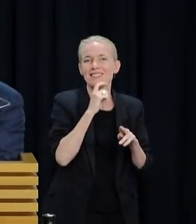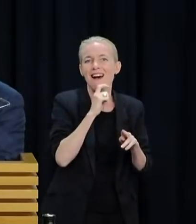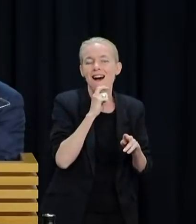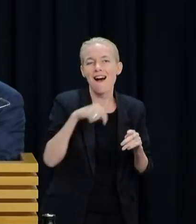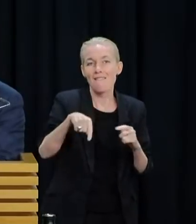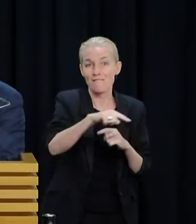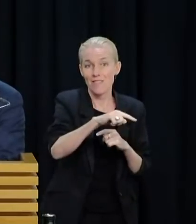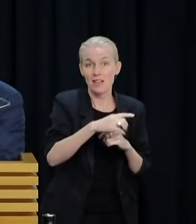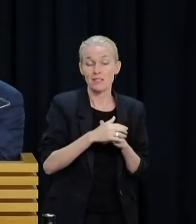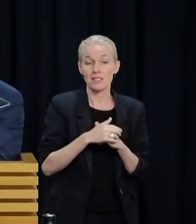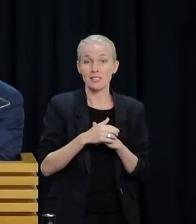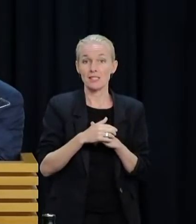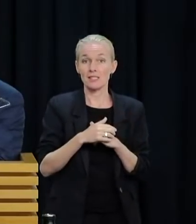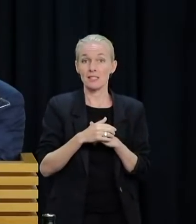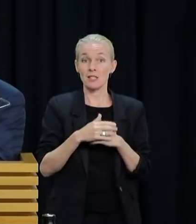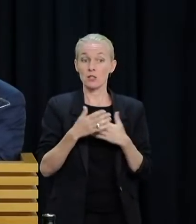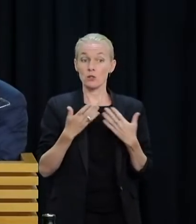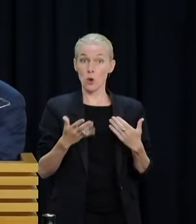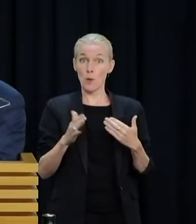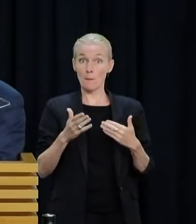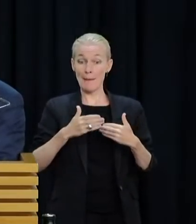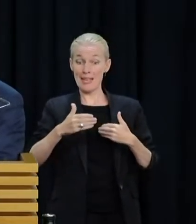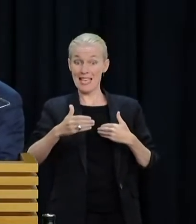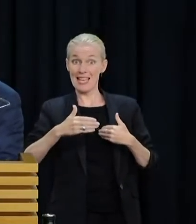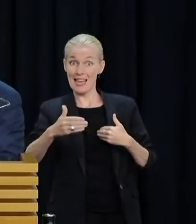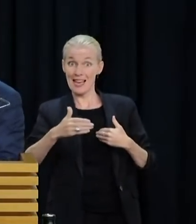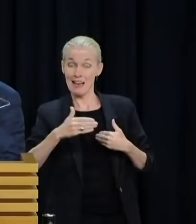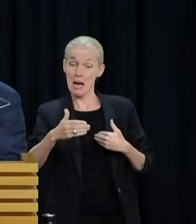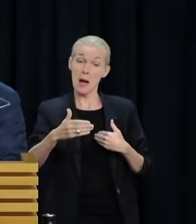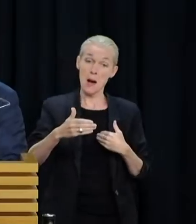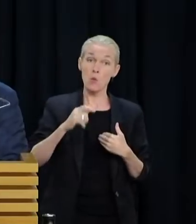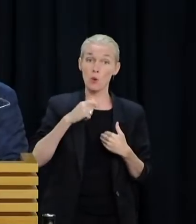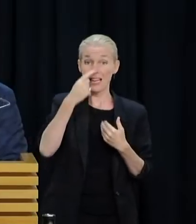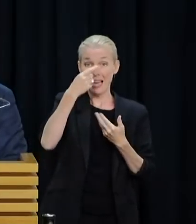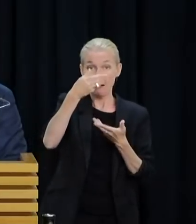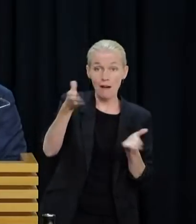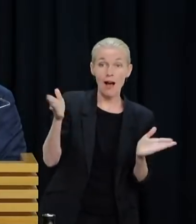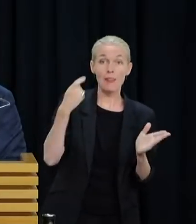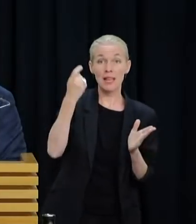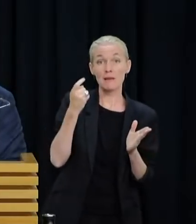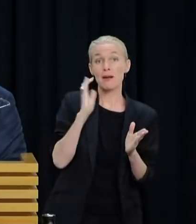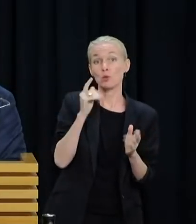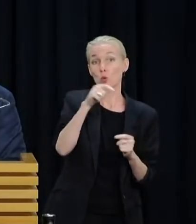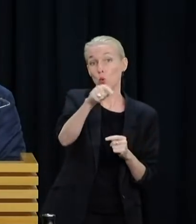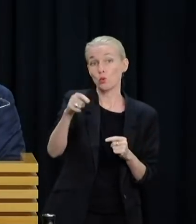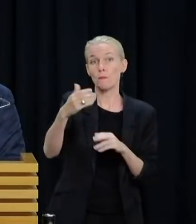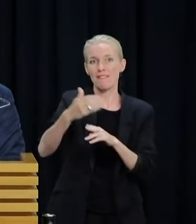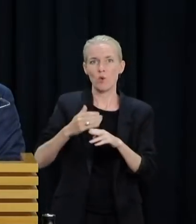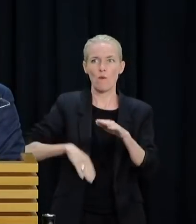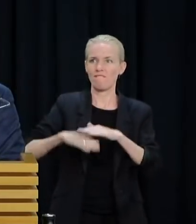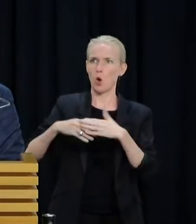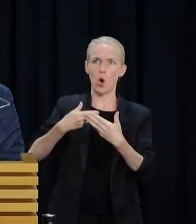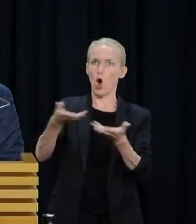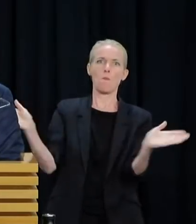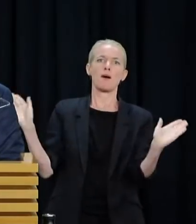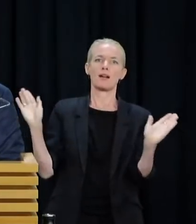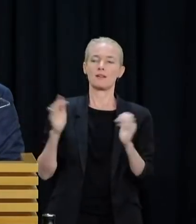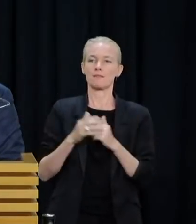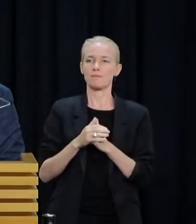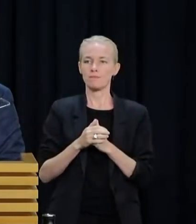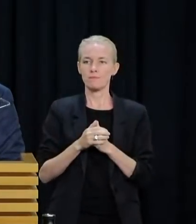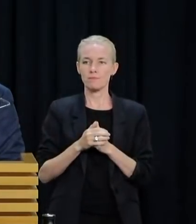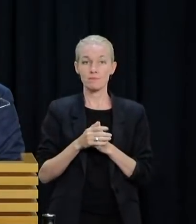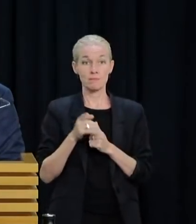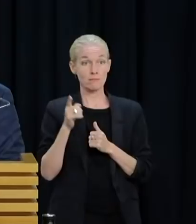group between then and when we get to everybody having it, which we think about. But this cluster doesn't meet the urgent